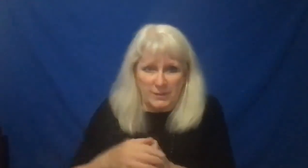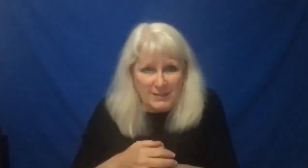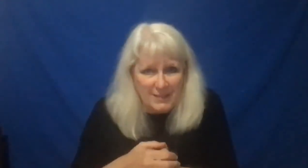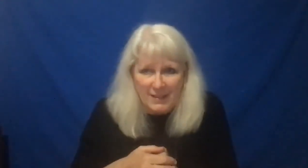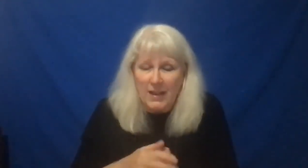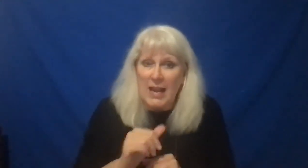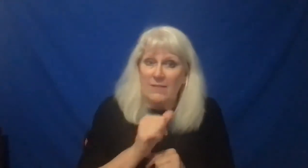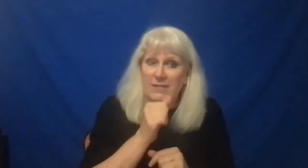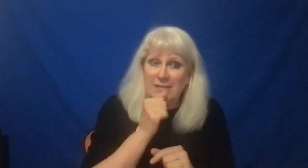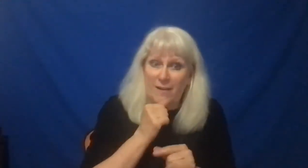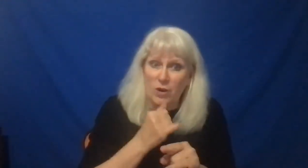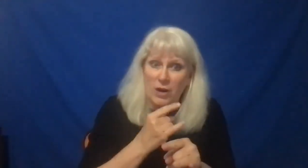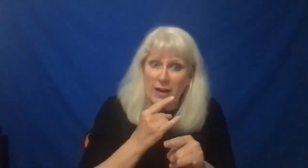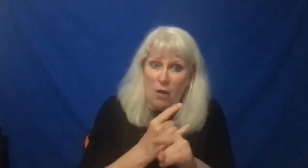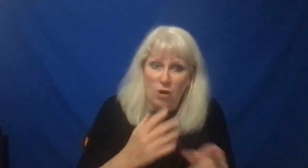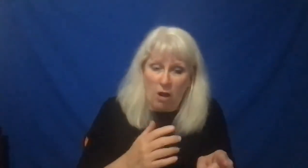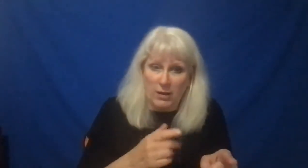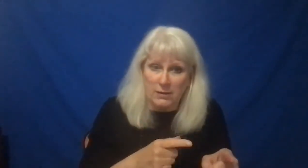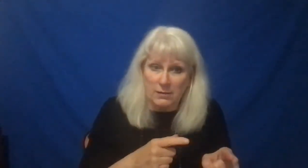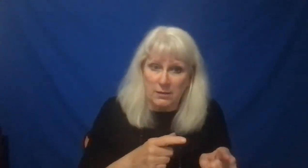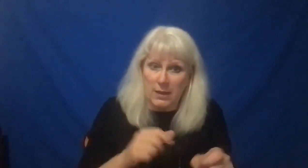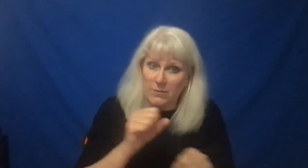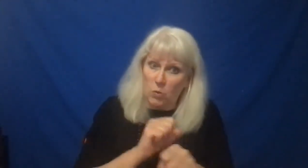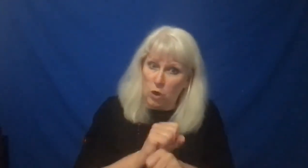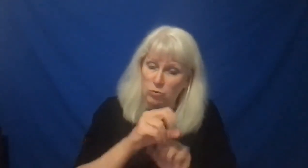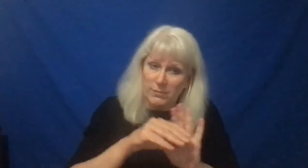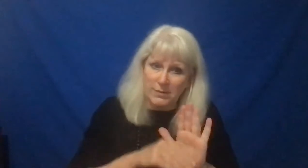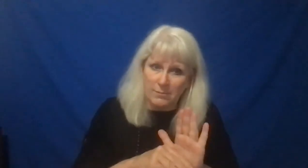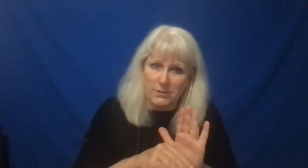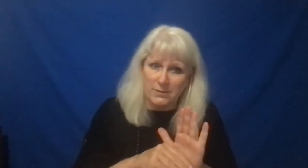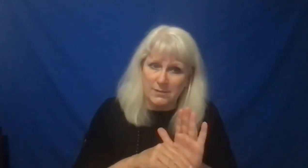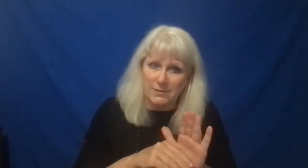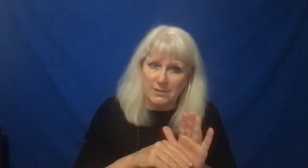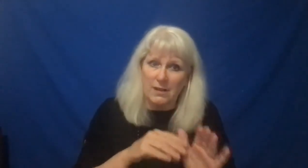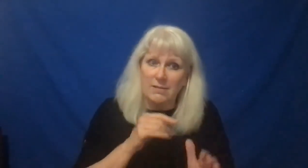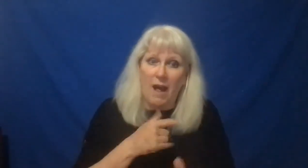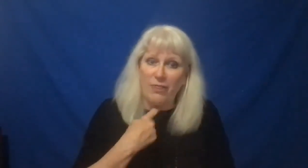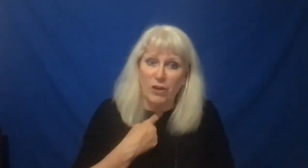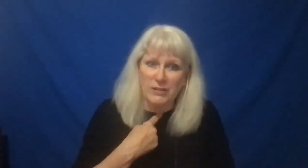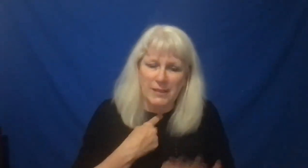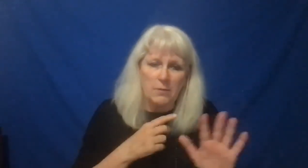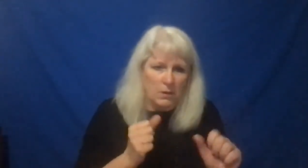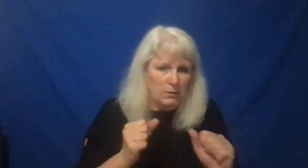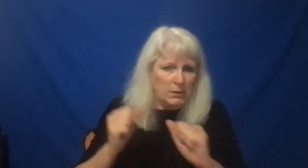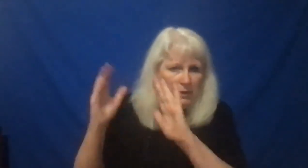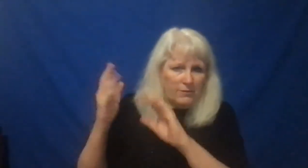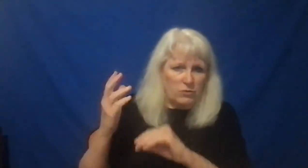walking the steps, doing the steps, trying to, really hand over to God or to a higher power